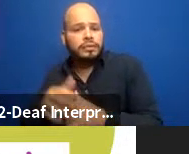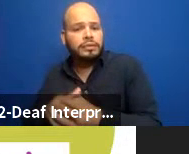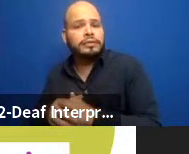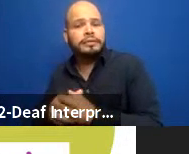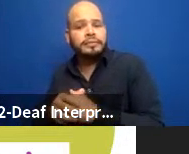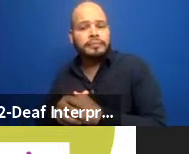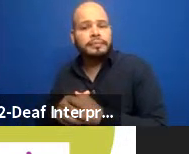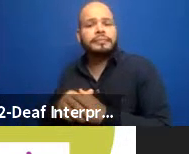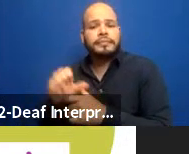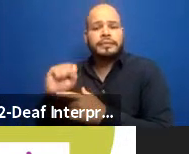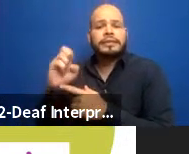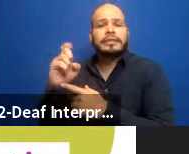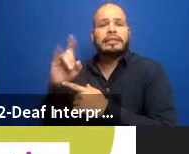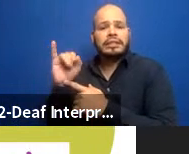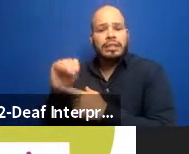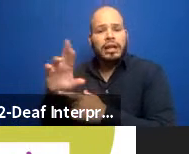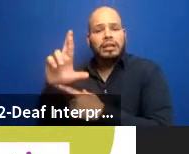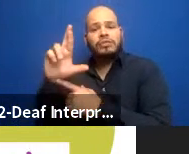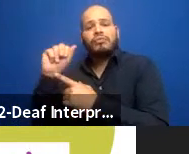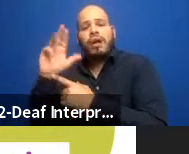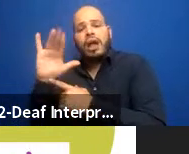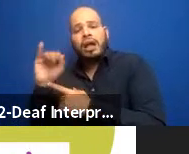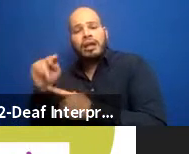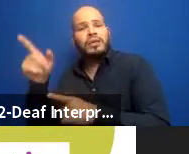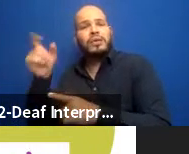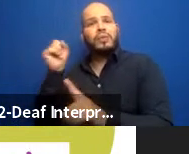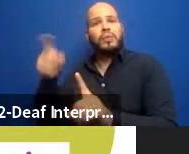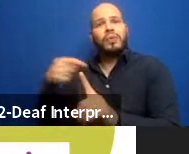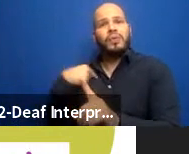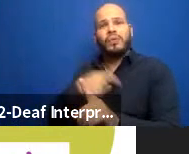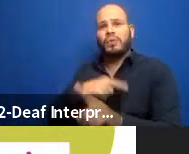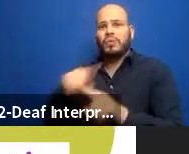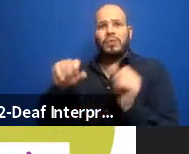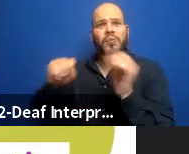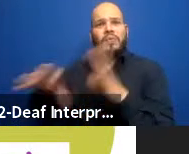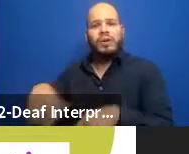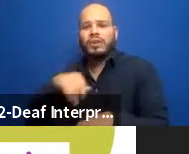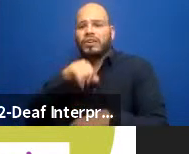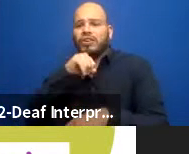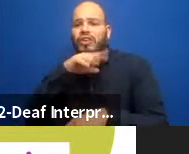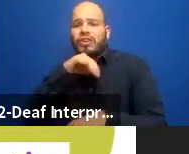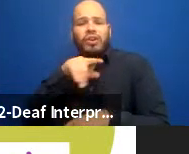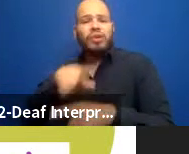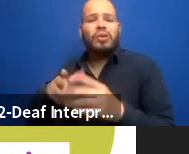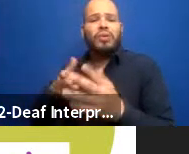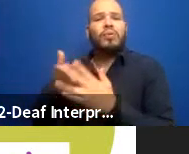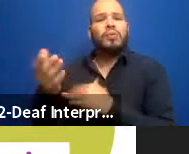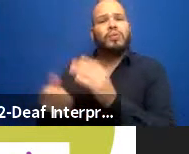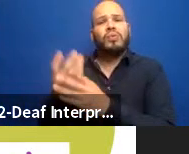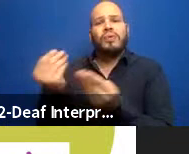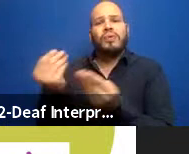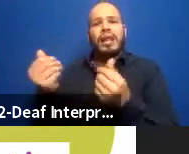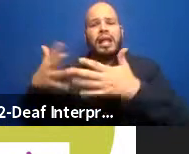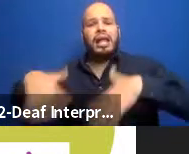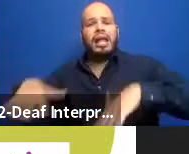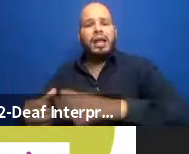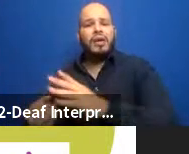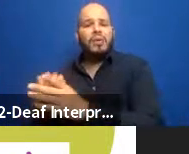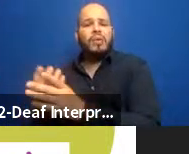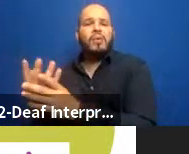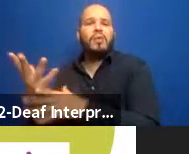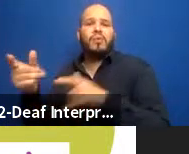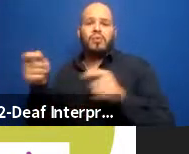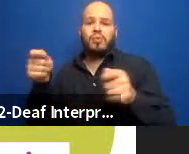the soil and towards the light. Controlling us as if we are property. Though they try to change us, we